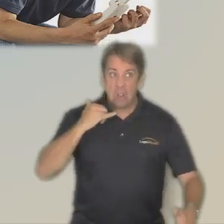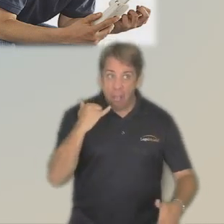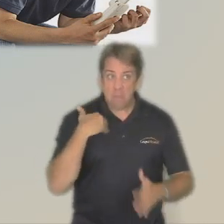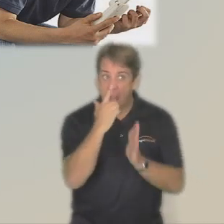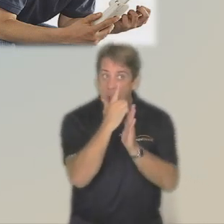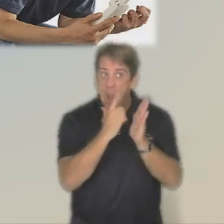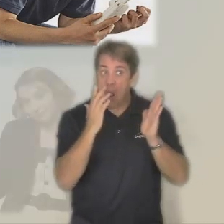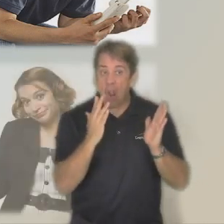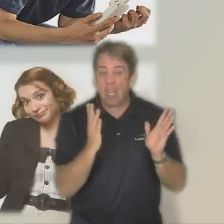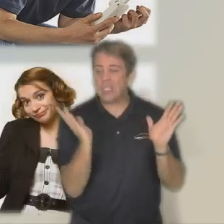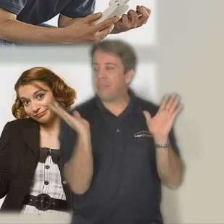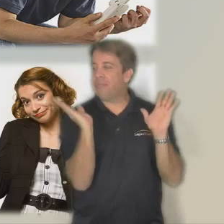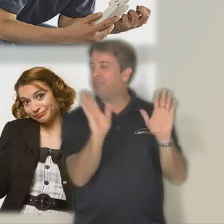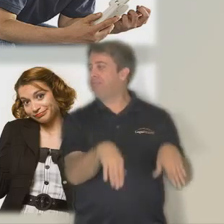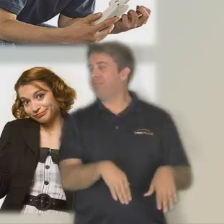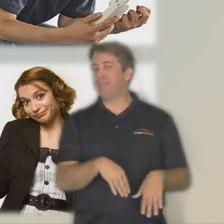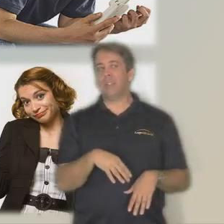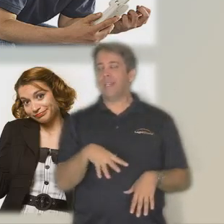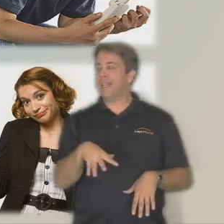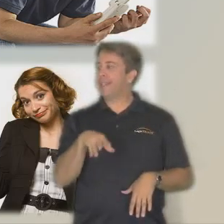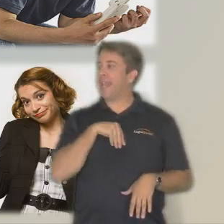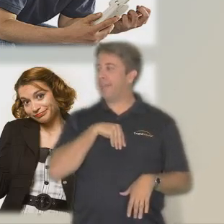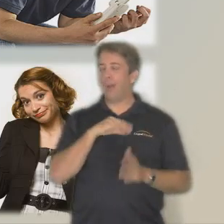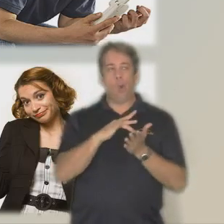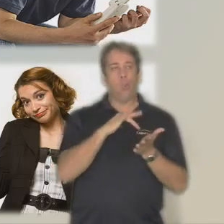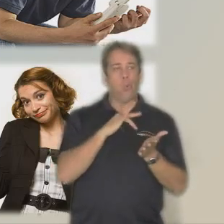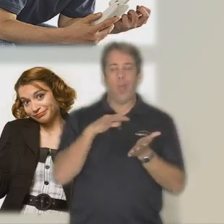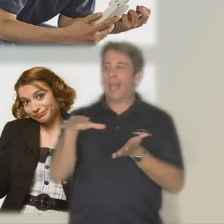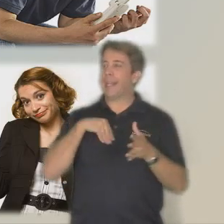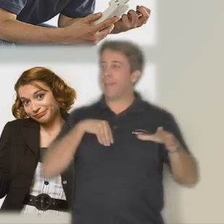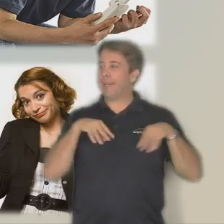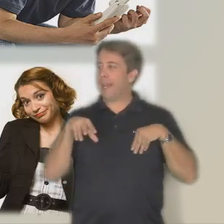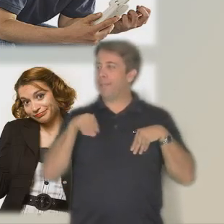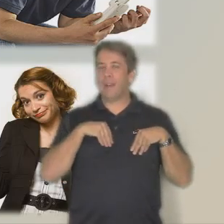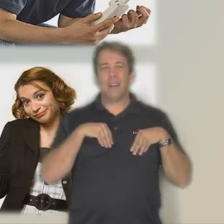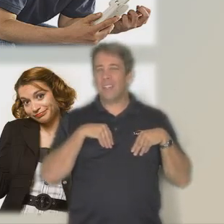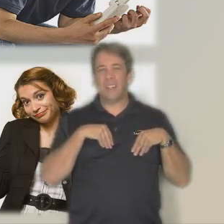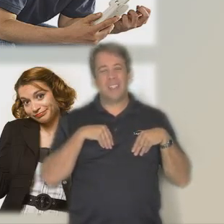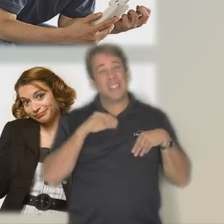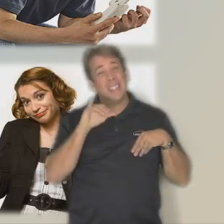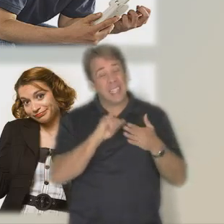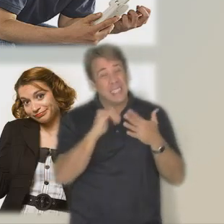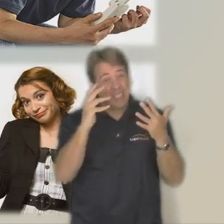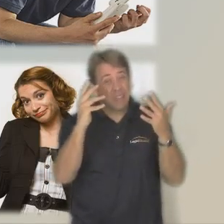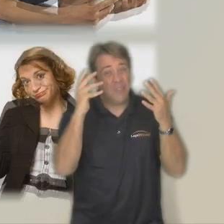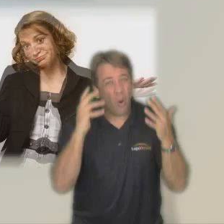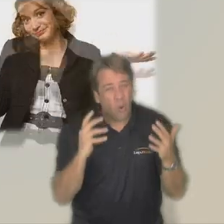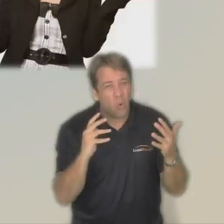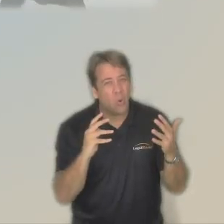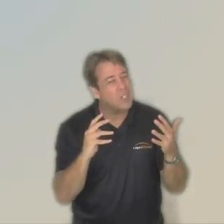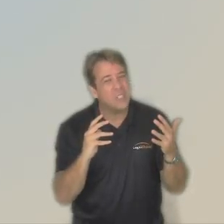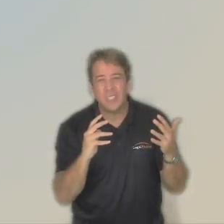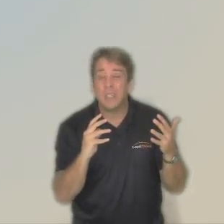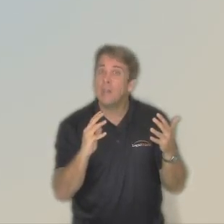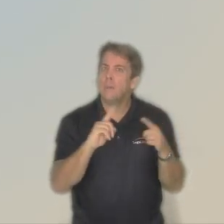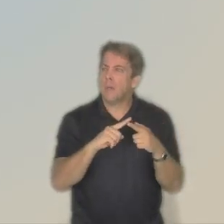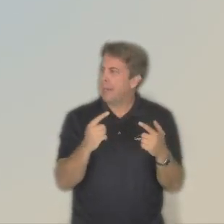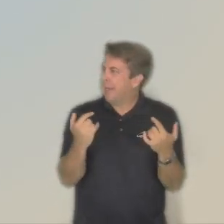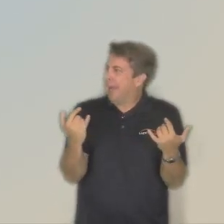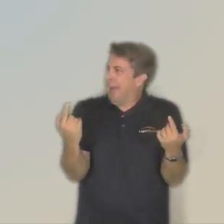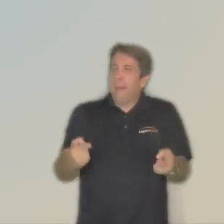threaten, or you just never even find out who was right or wrong and what you could have done about the situation. It's unfortunate and